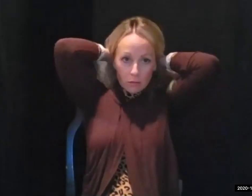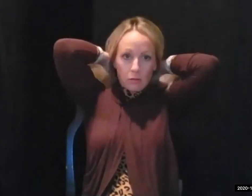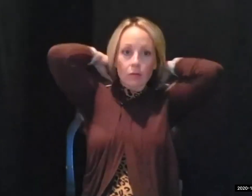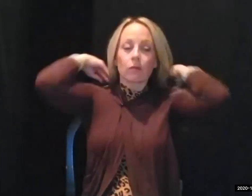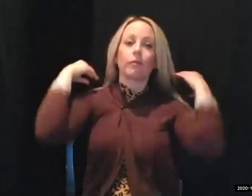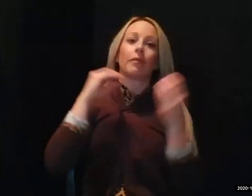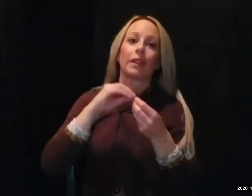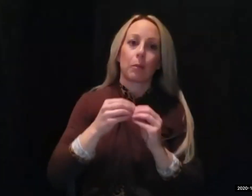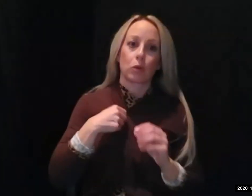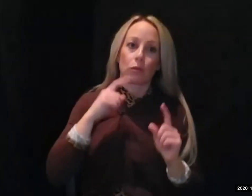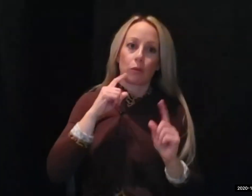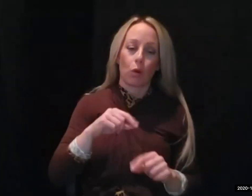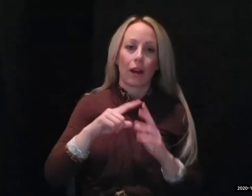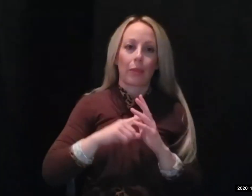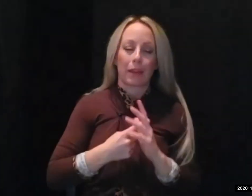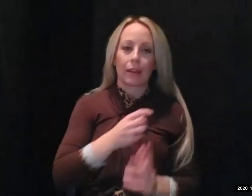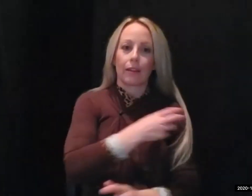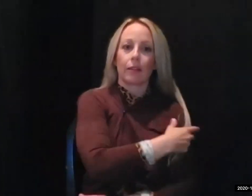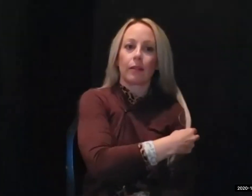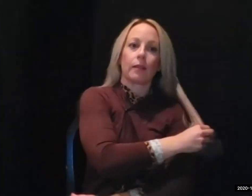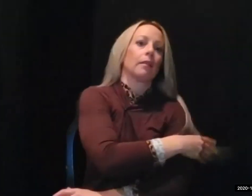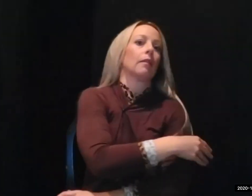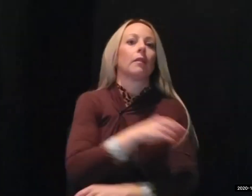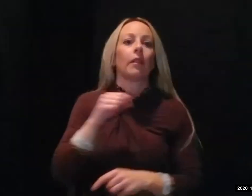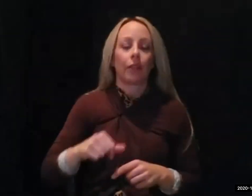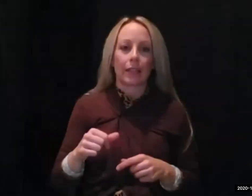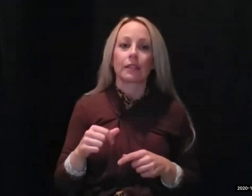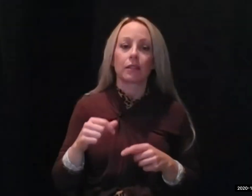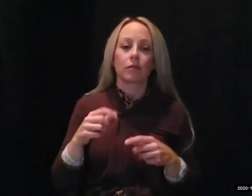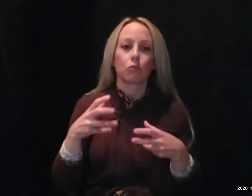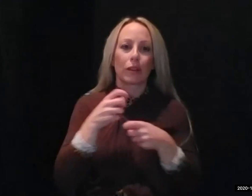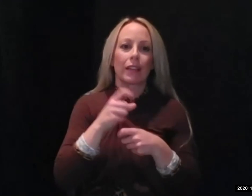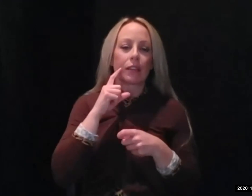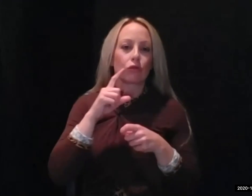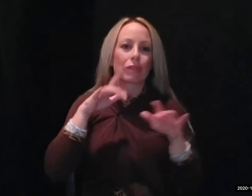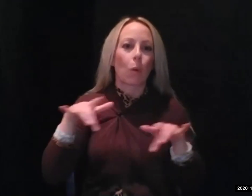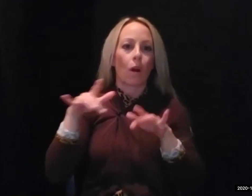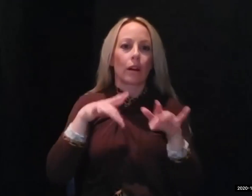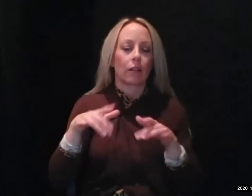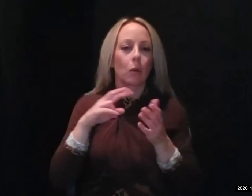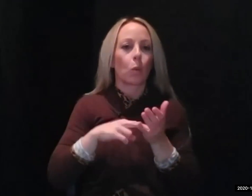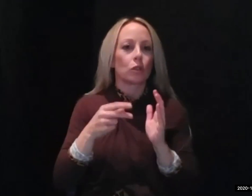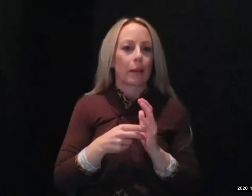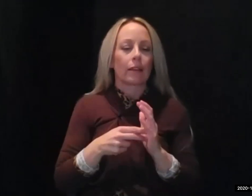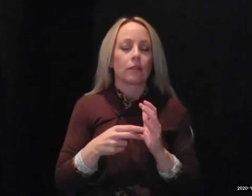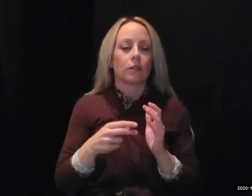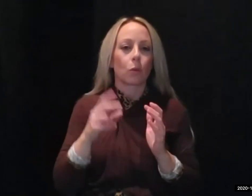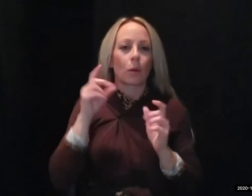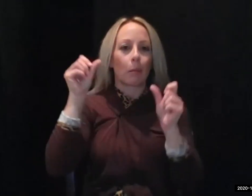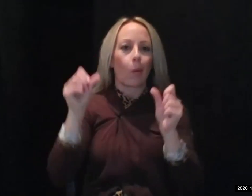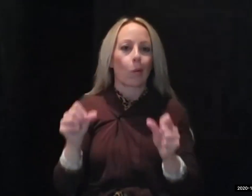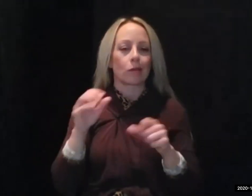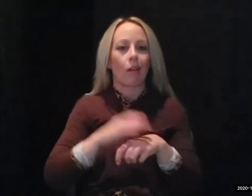at the beginning. This briefing is recorded, and so it will be posted on Scott County Health Department's website as well as on our social